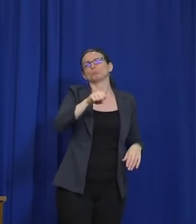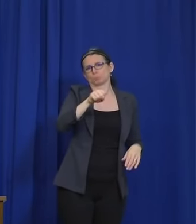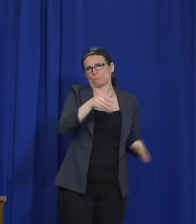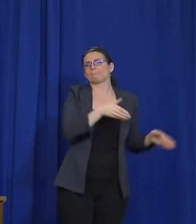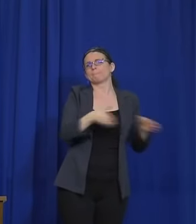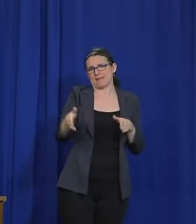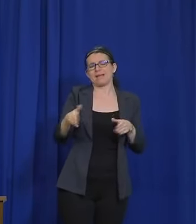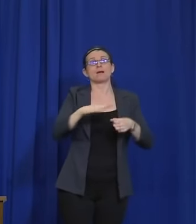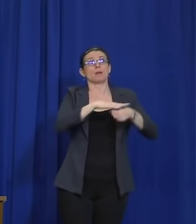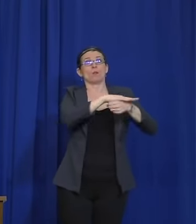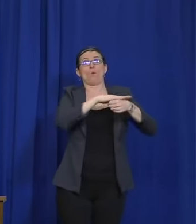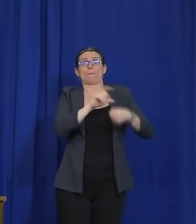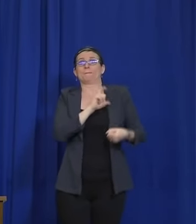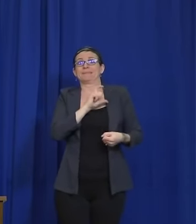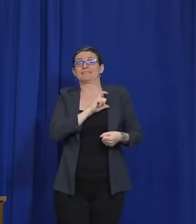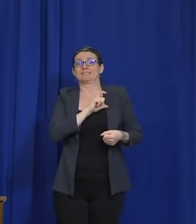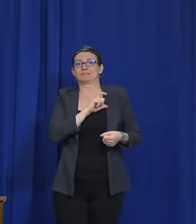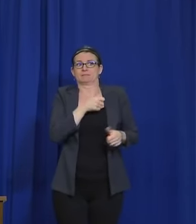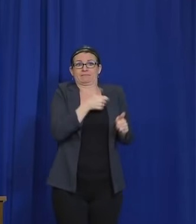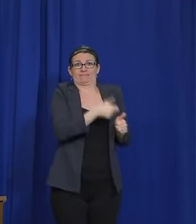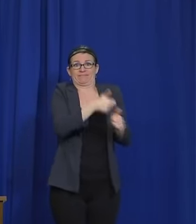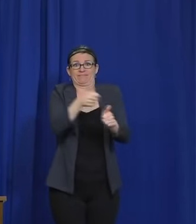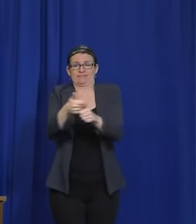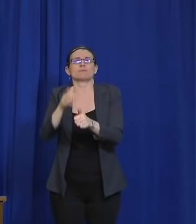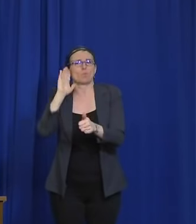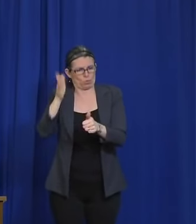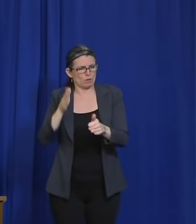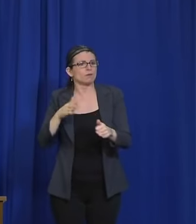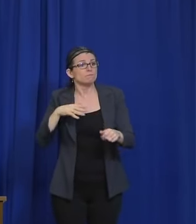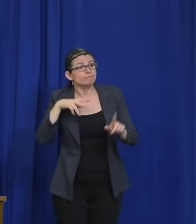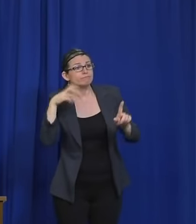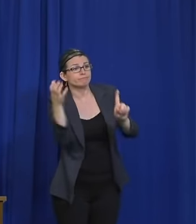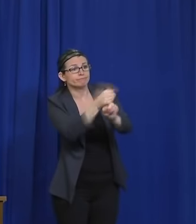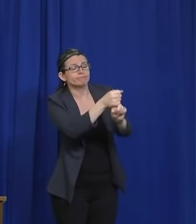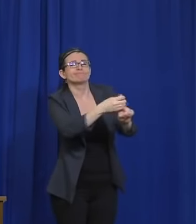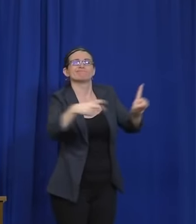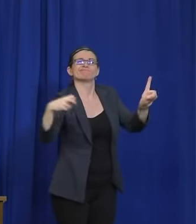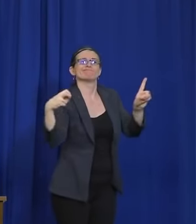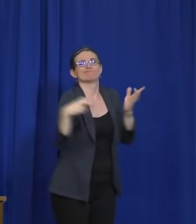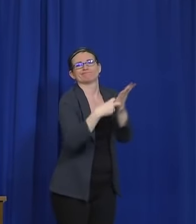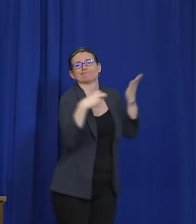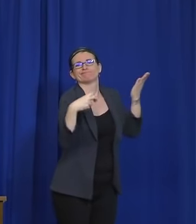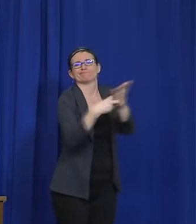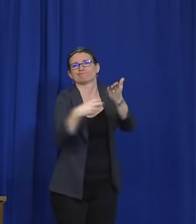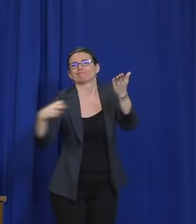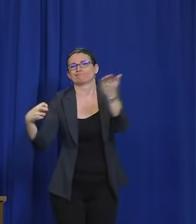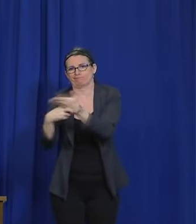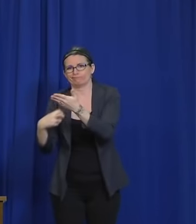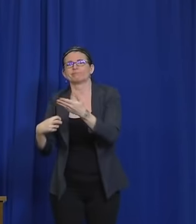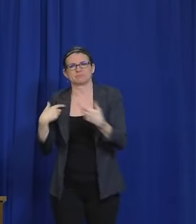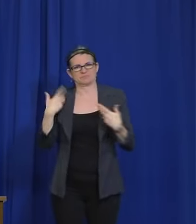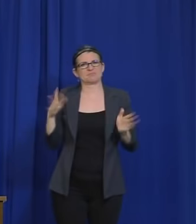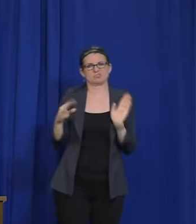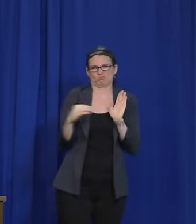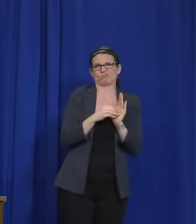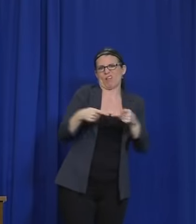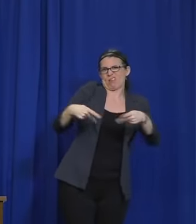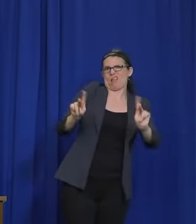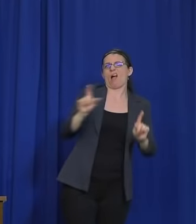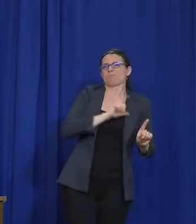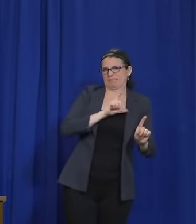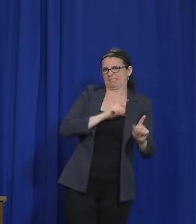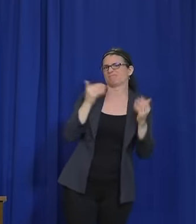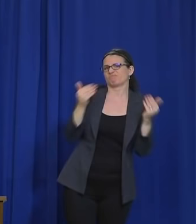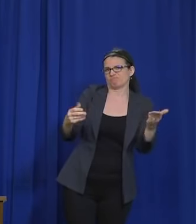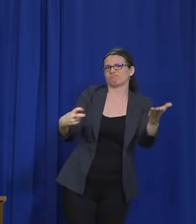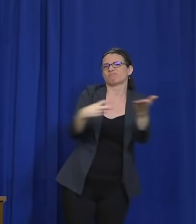who enforce criminal offenses, particularly misdemeanor offenses. And there was one gentleman who was charged with violating the executive order. He was